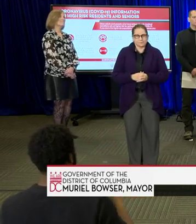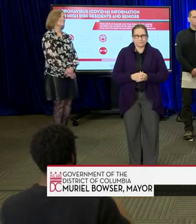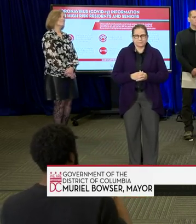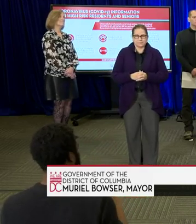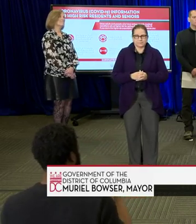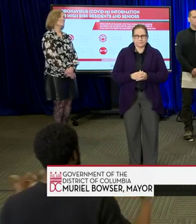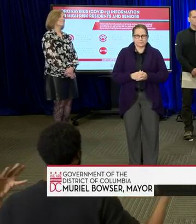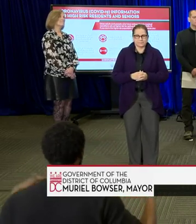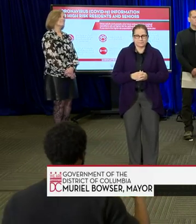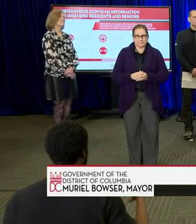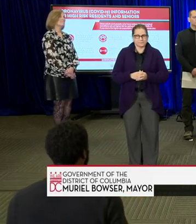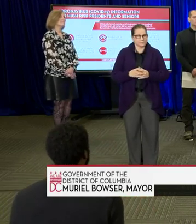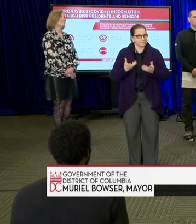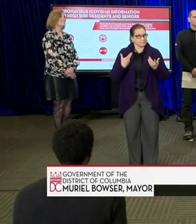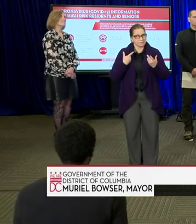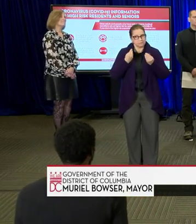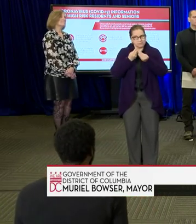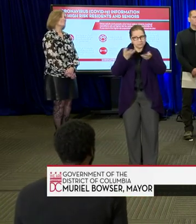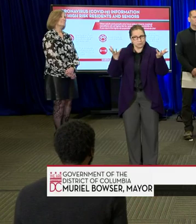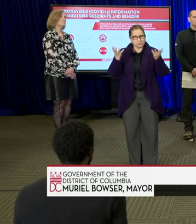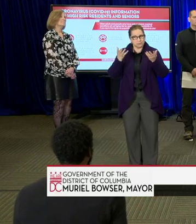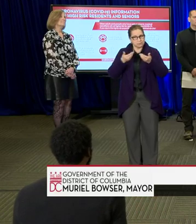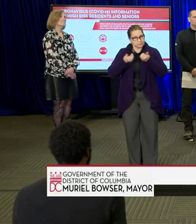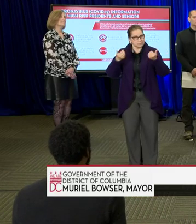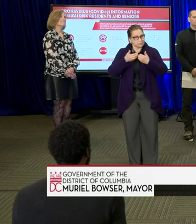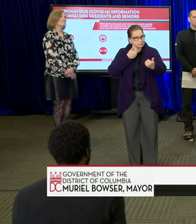of the tidal basin, but for blocks beyond it.